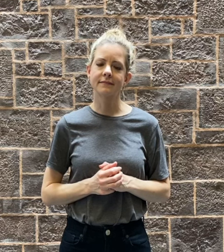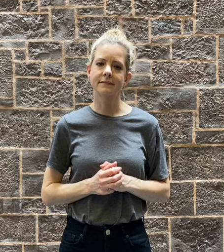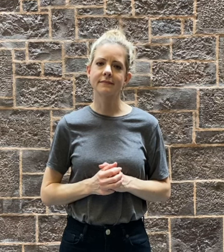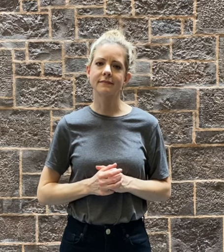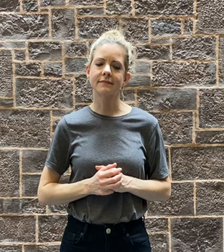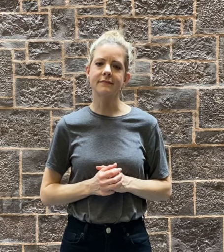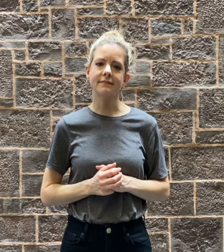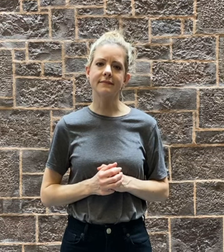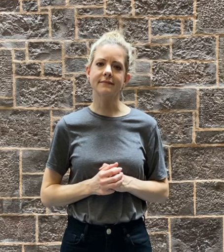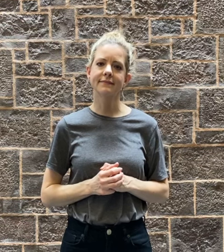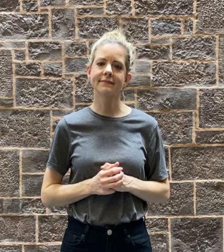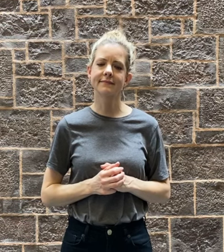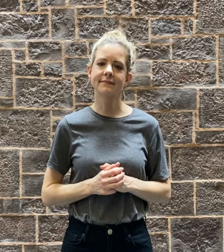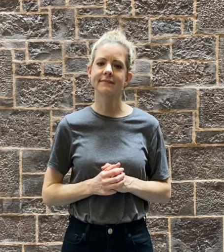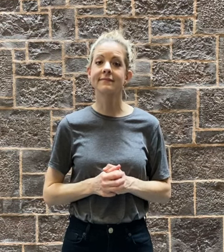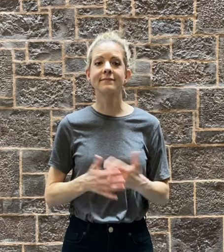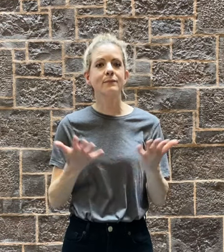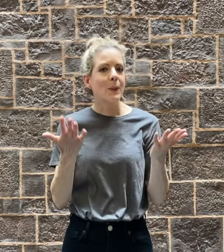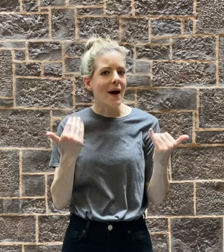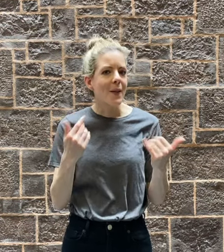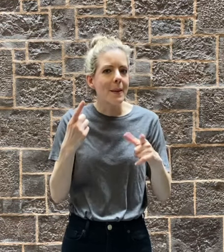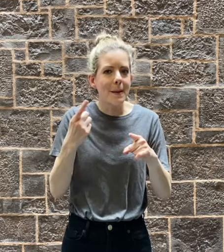Welcome to the Matchbox Cabaret,